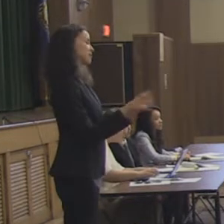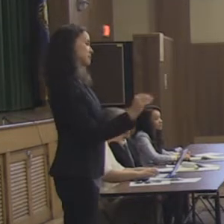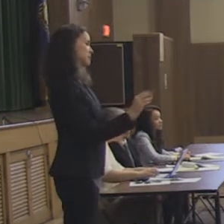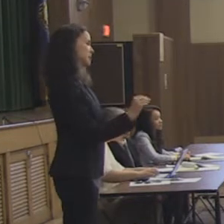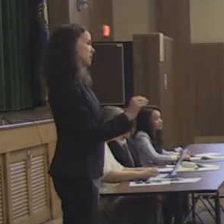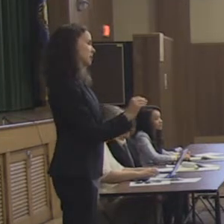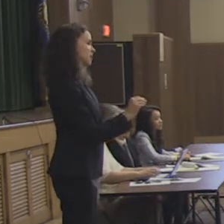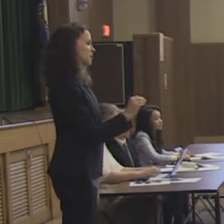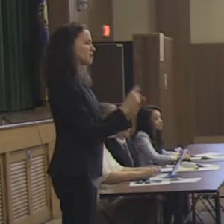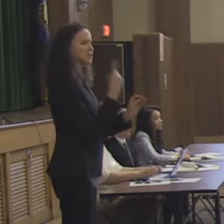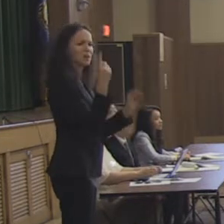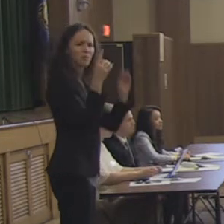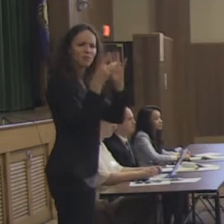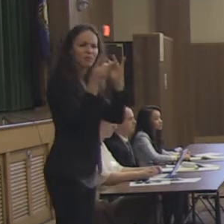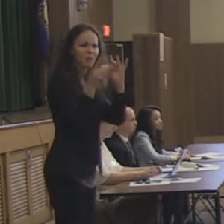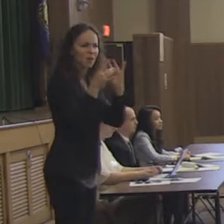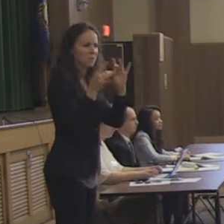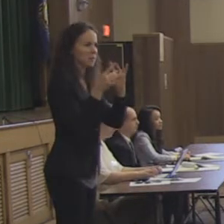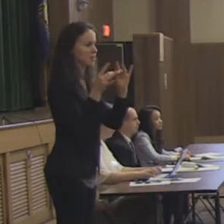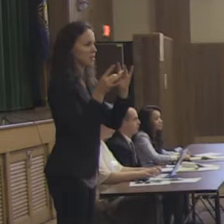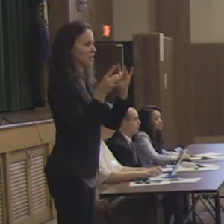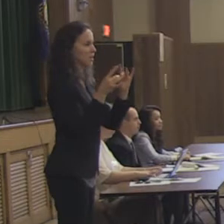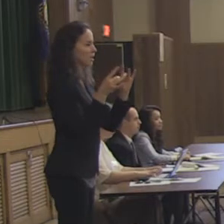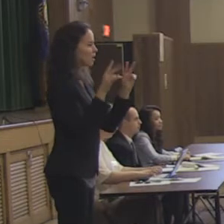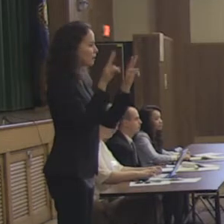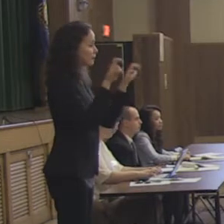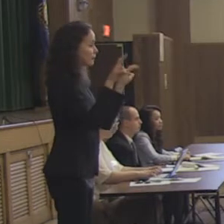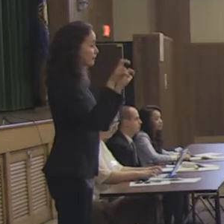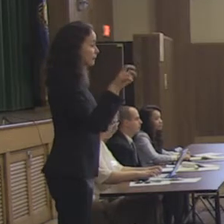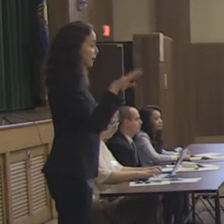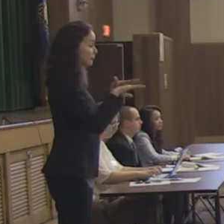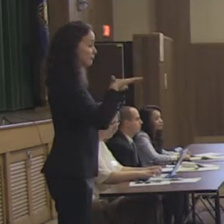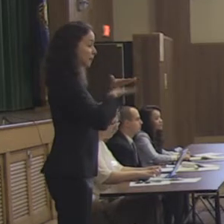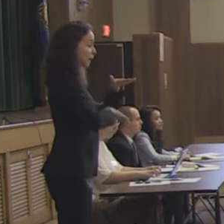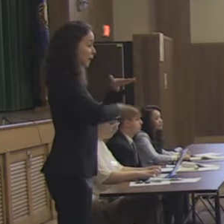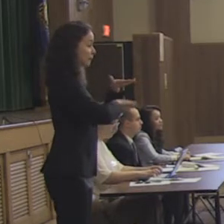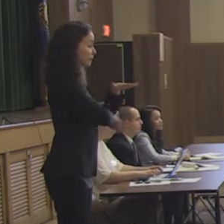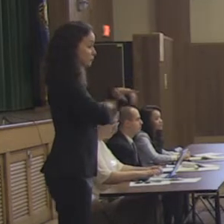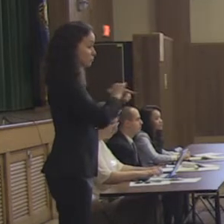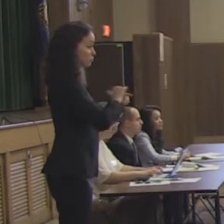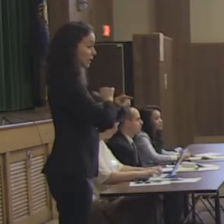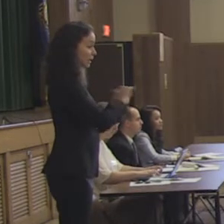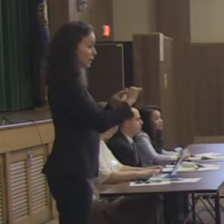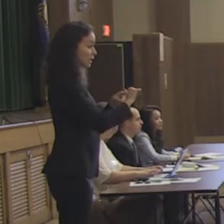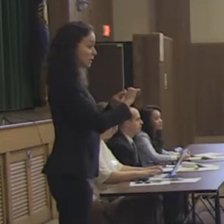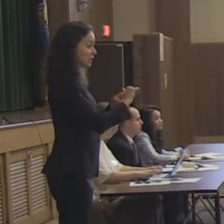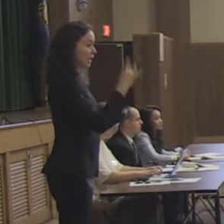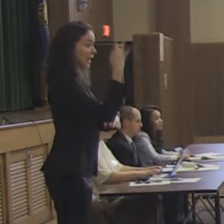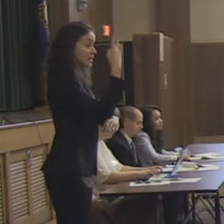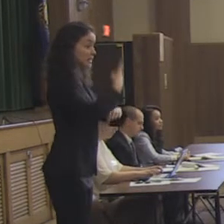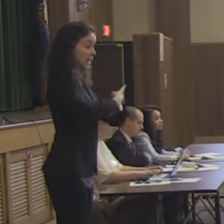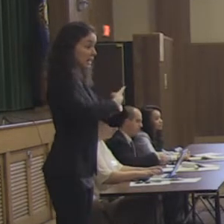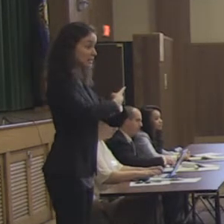I heard someone say that there's a basic training that you can get in 8 days,